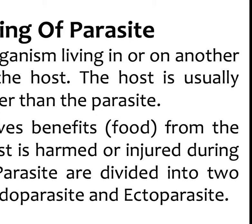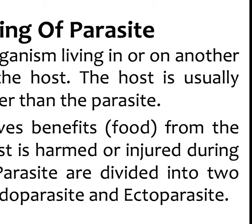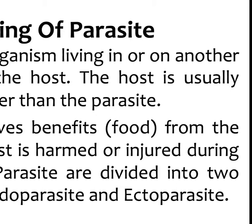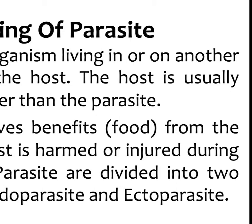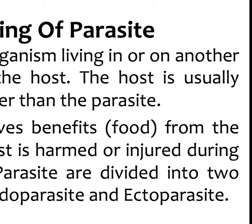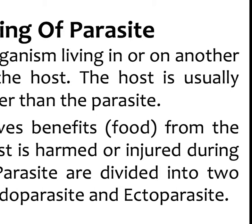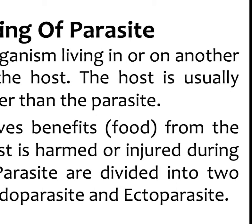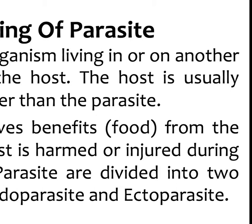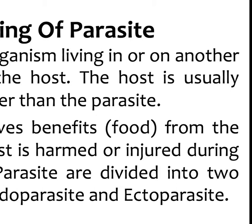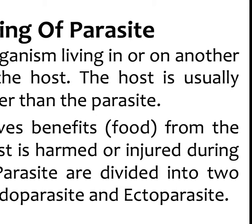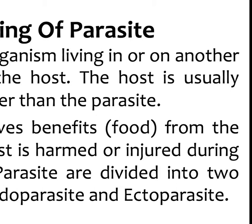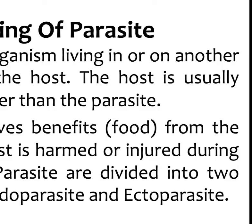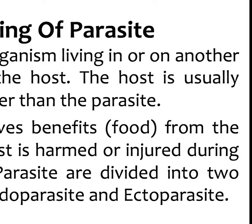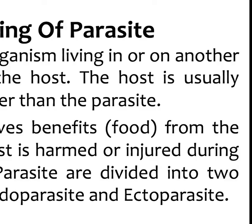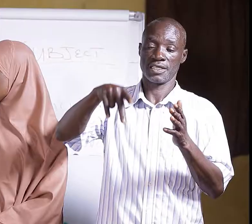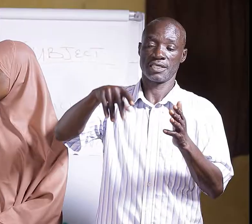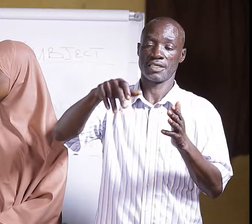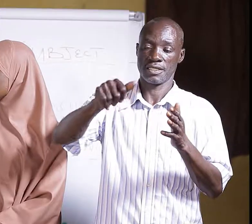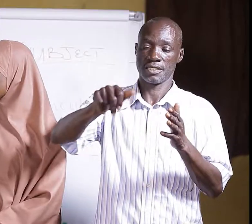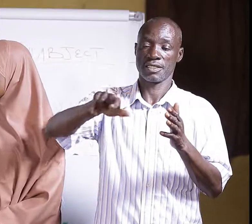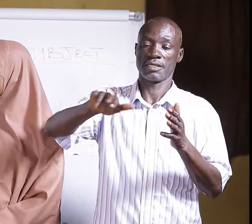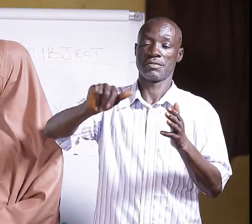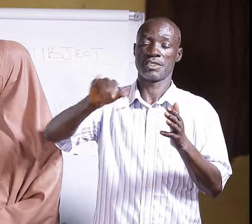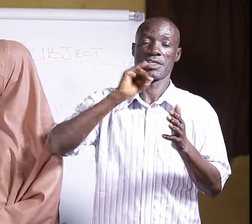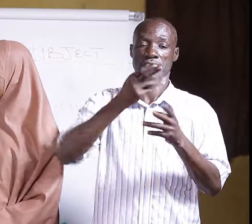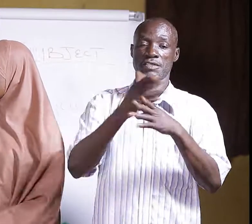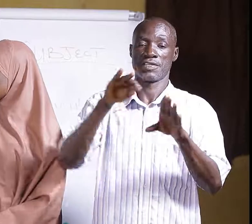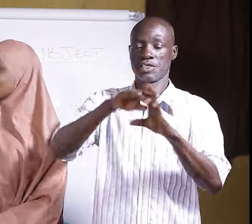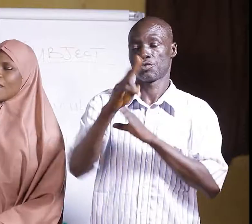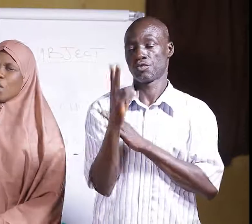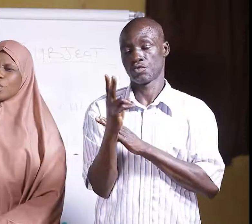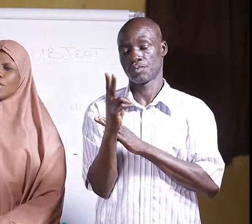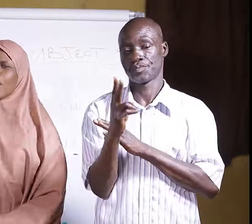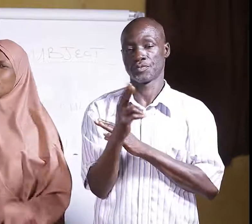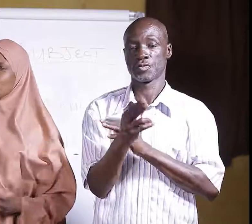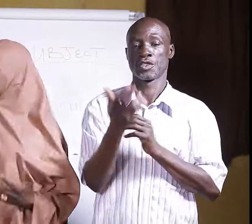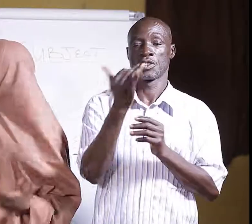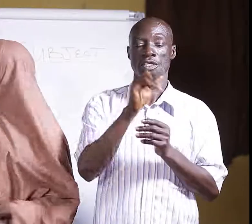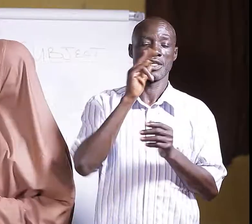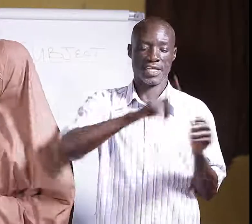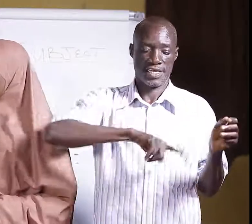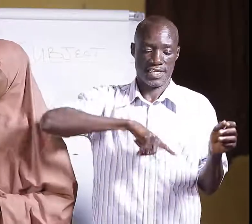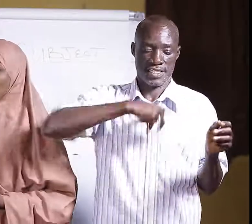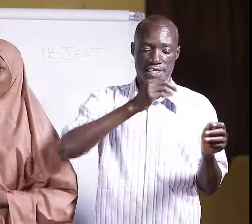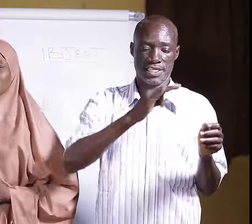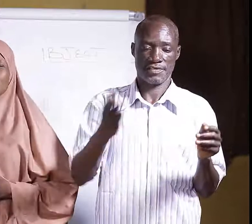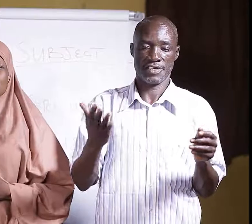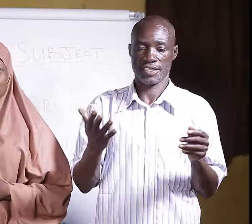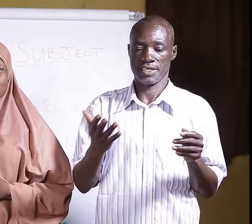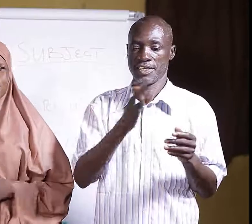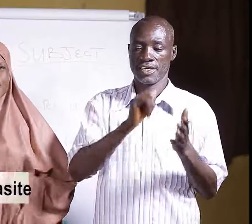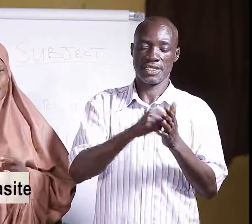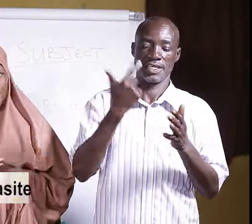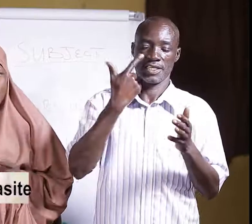are divided into two groups. What we mean here is, we say parasites, they are what? They are living organisms, and they